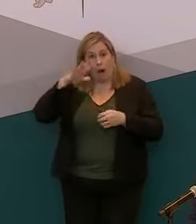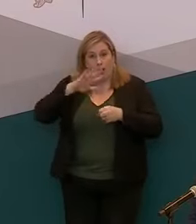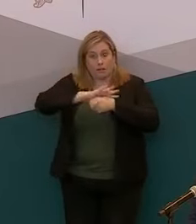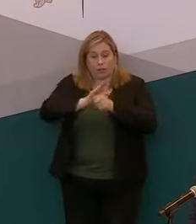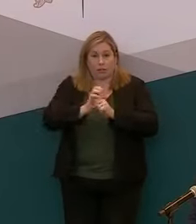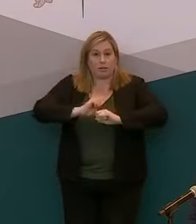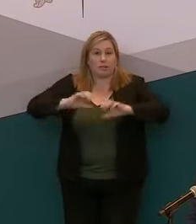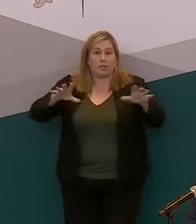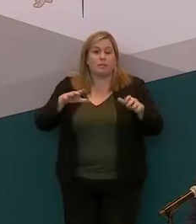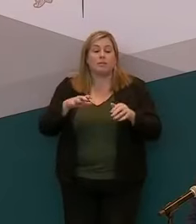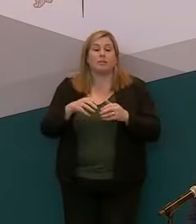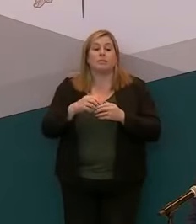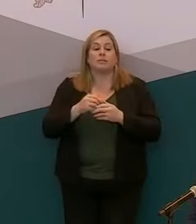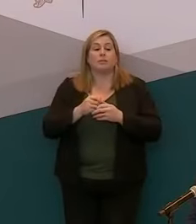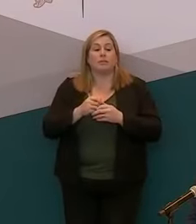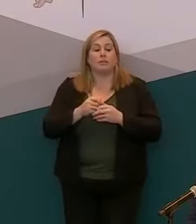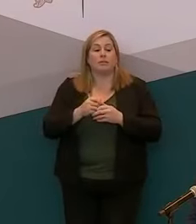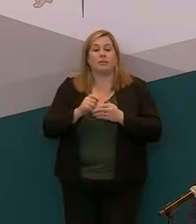to